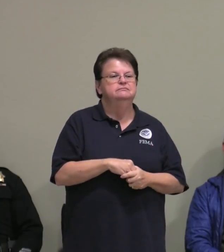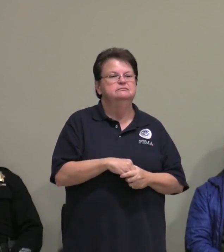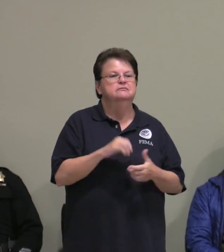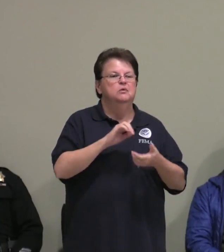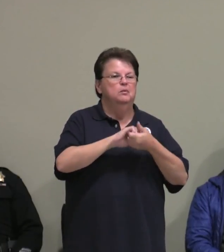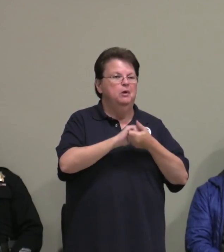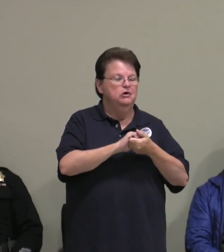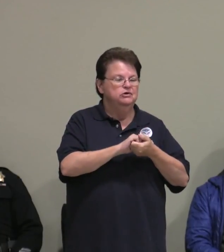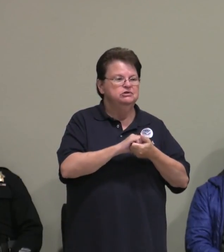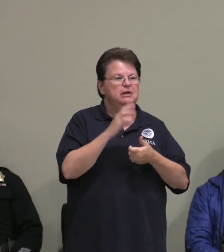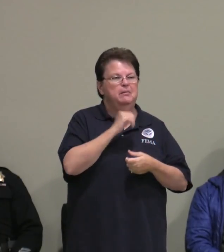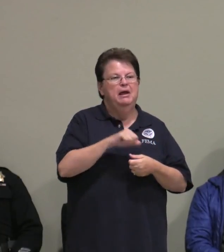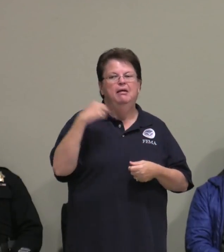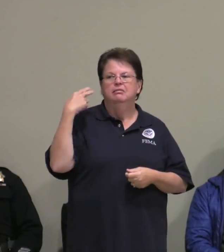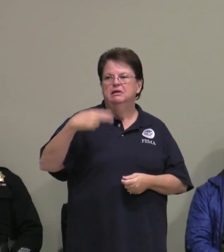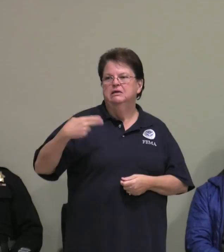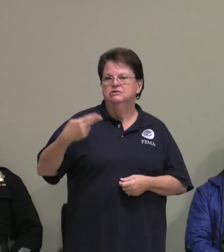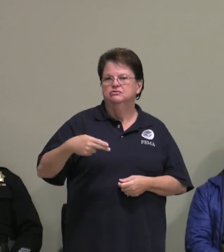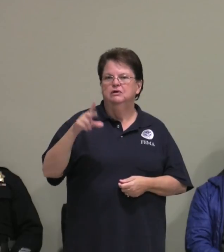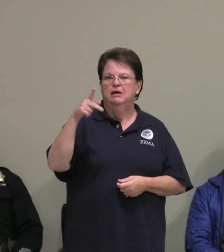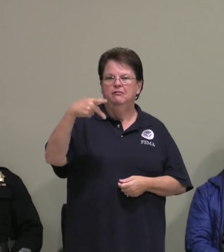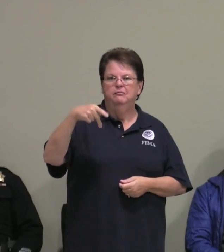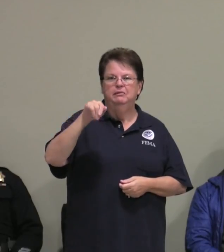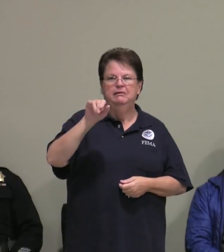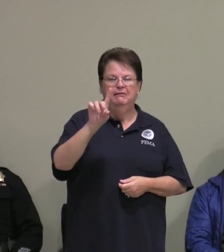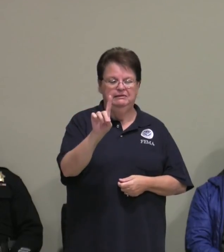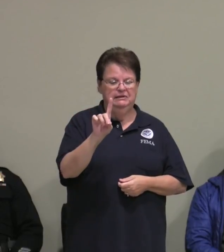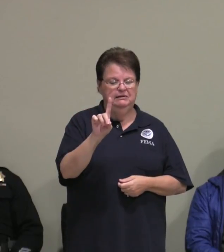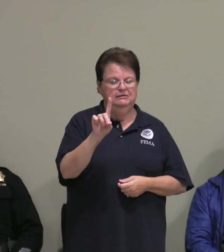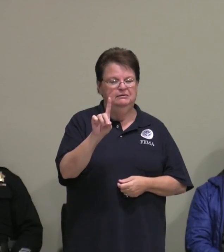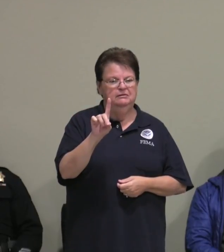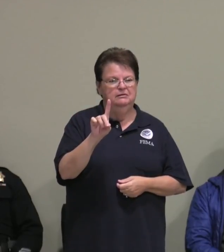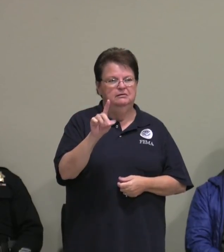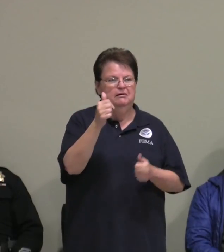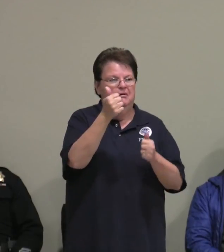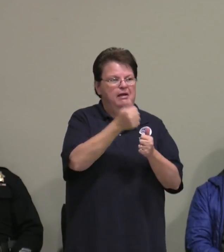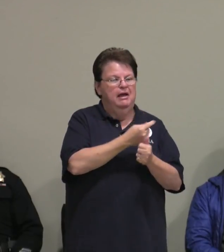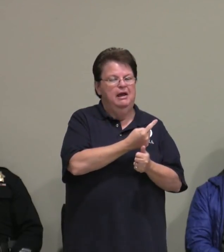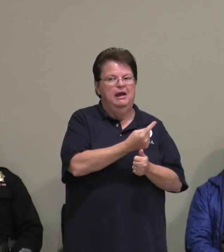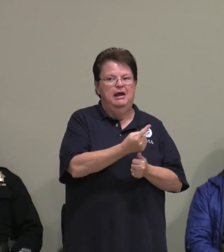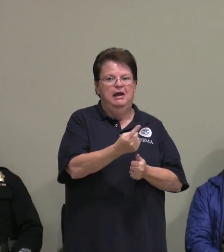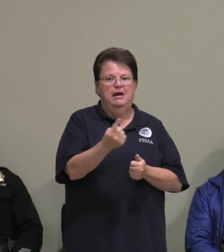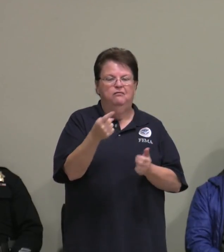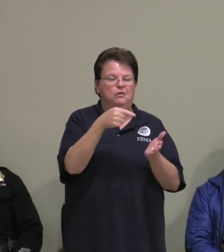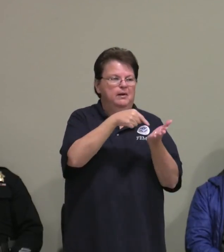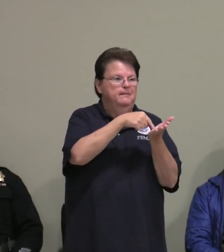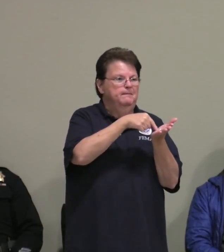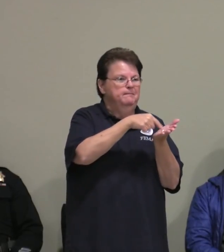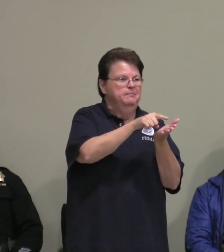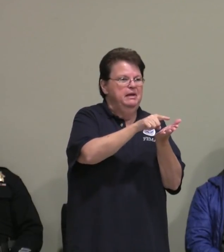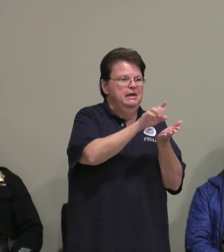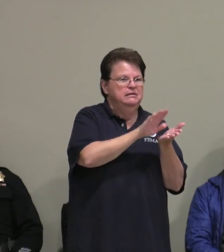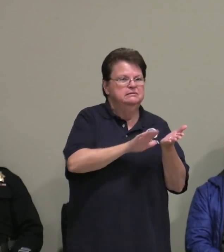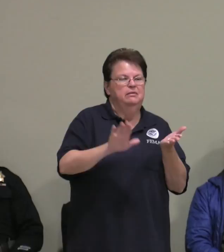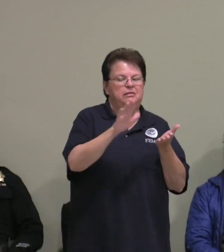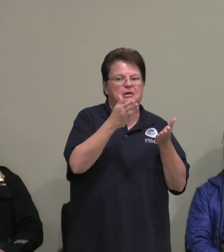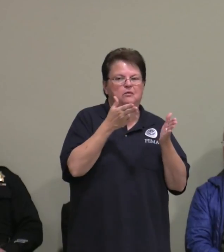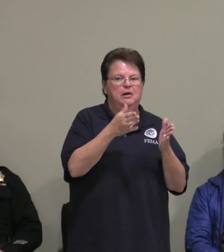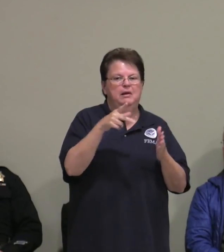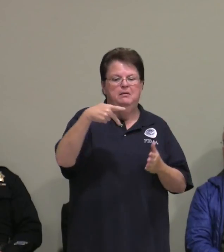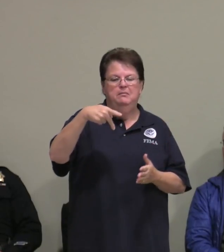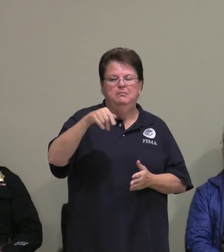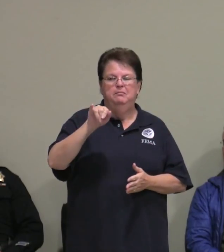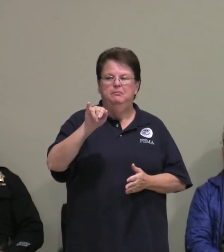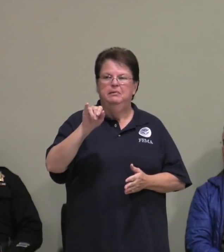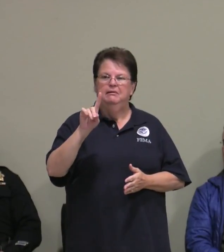the history of PID has always been is that everybody pays their own way. PID